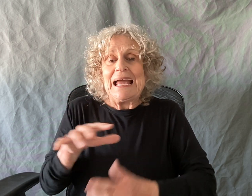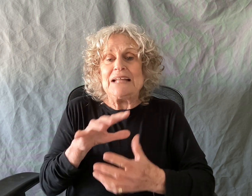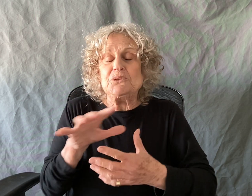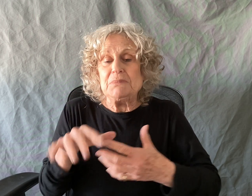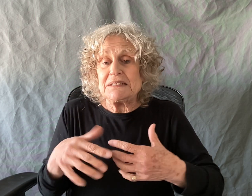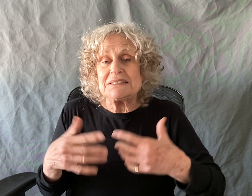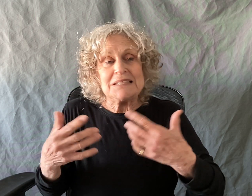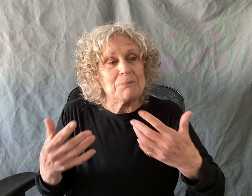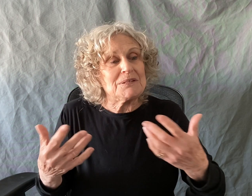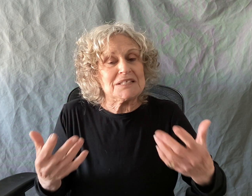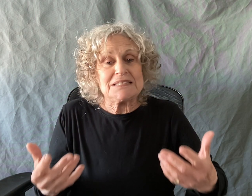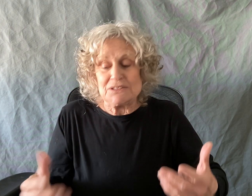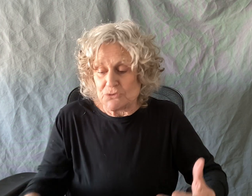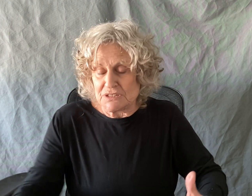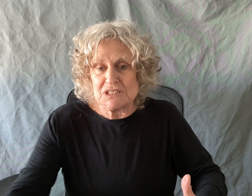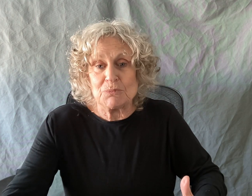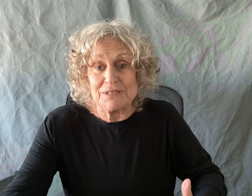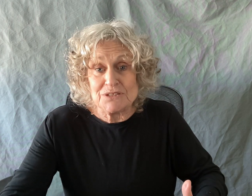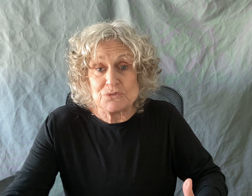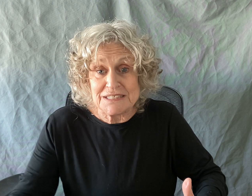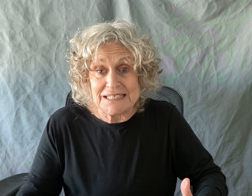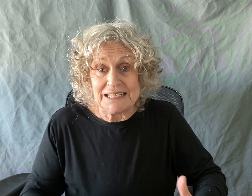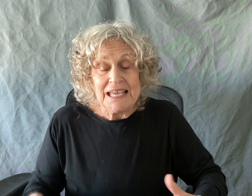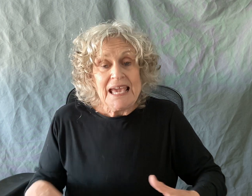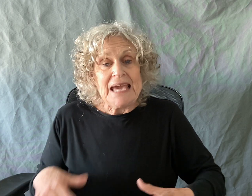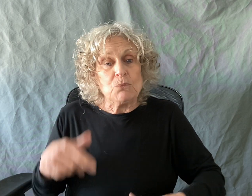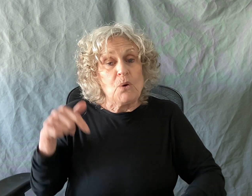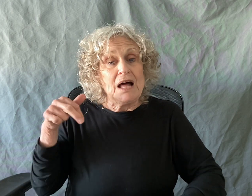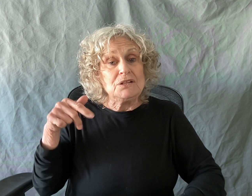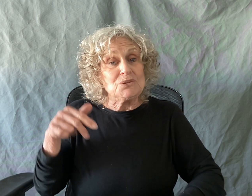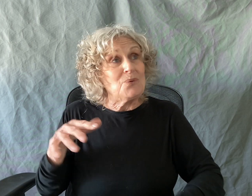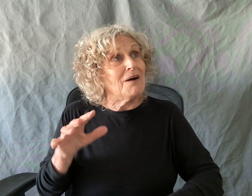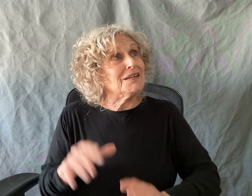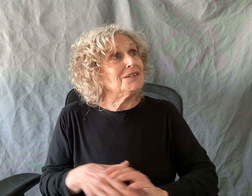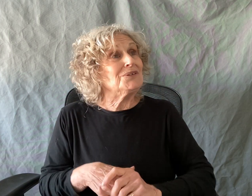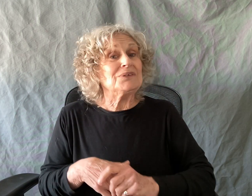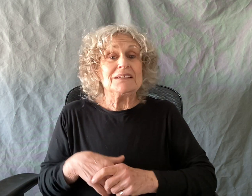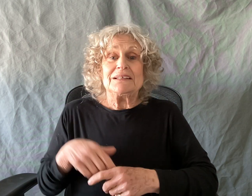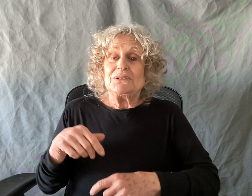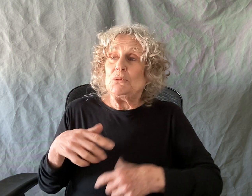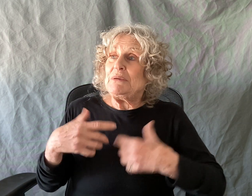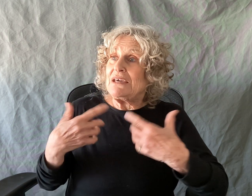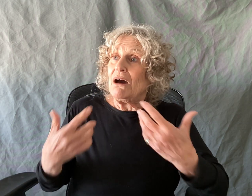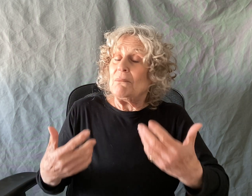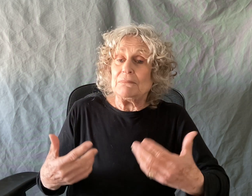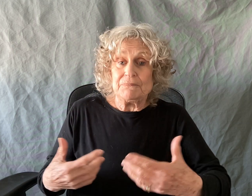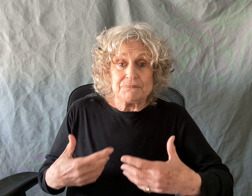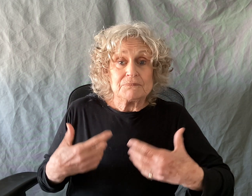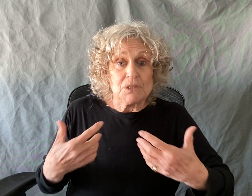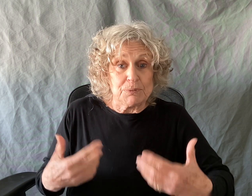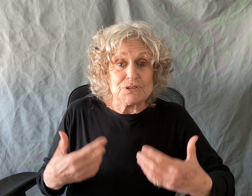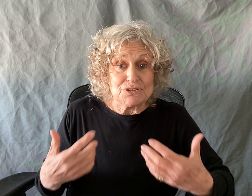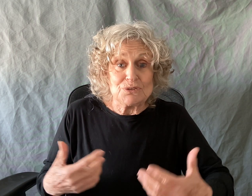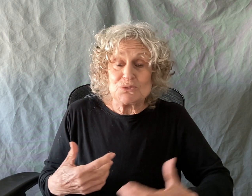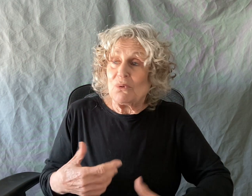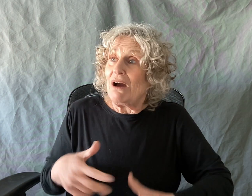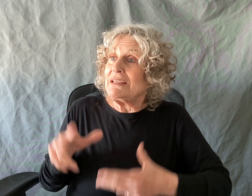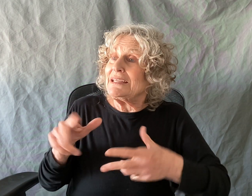and you mix it up because it's more interesting. And while you're walking, you become the person who's walking,